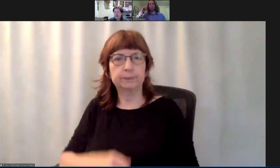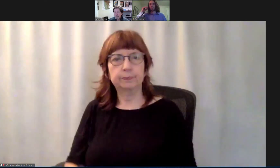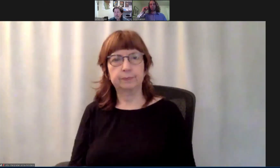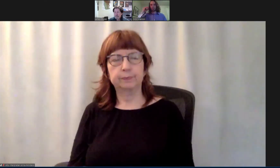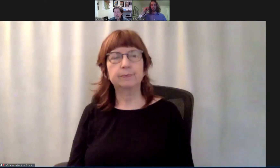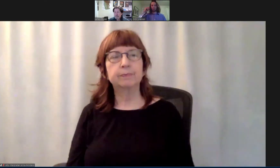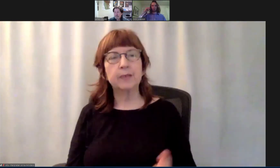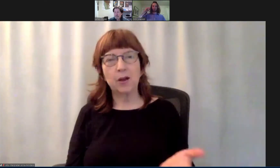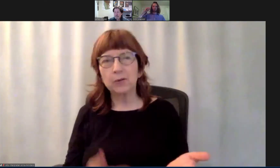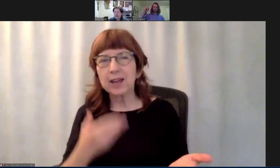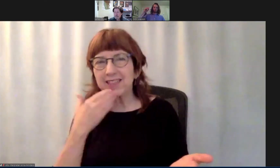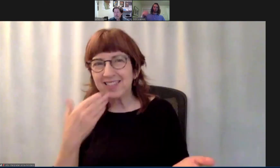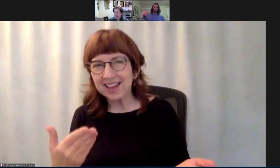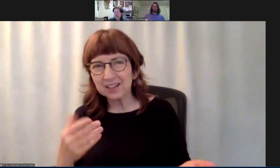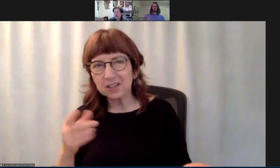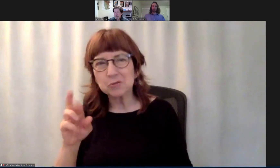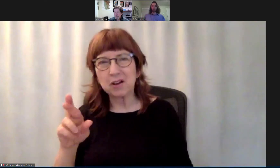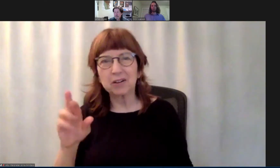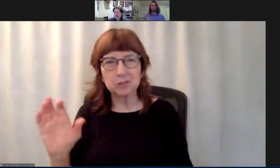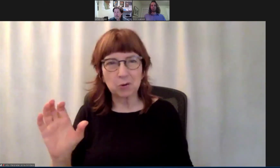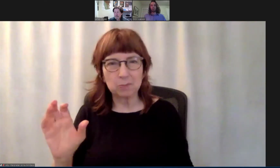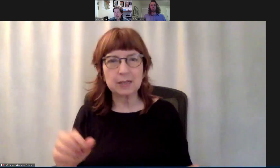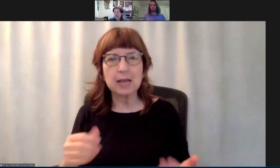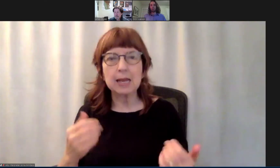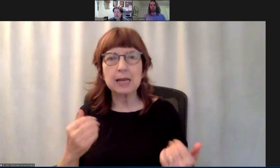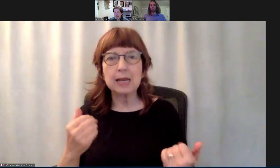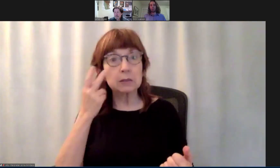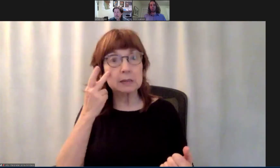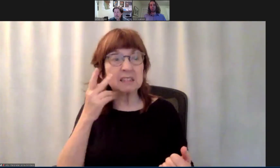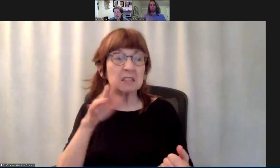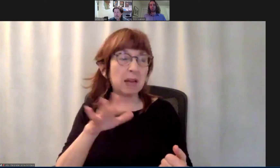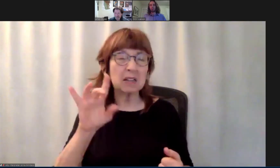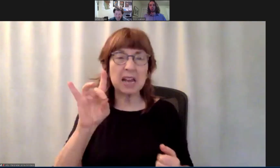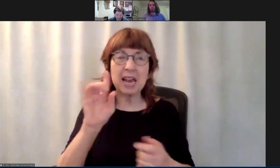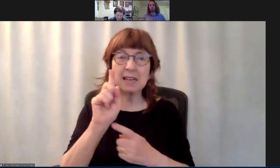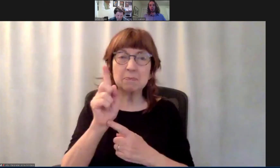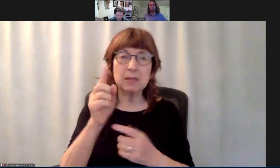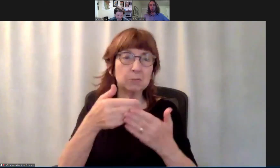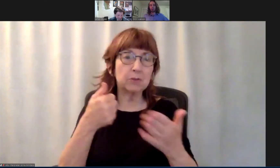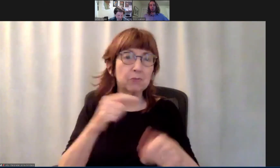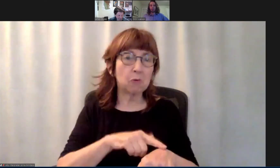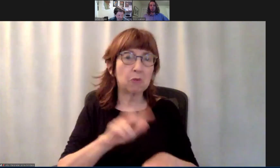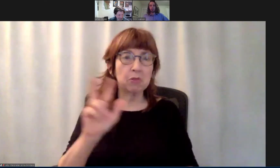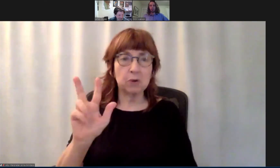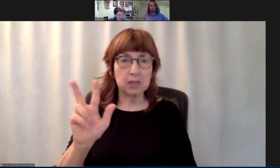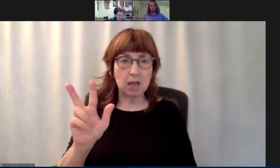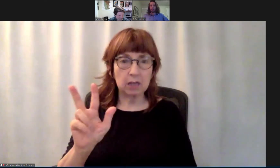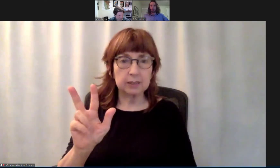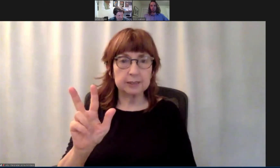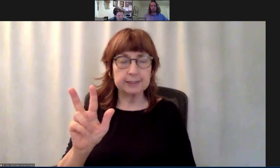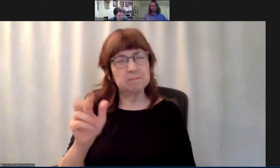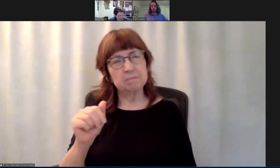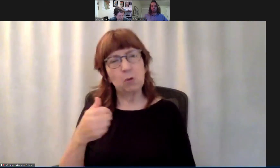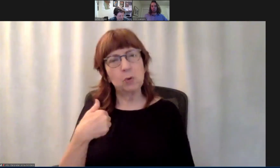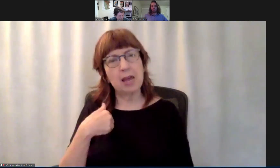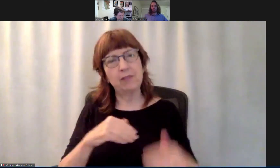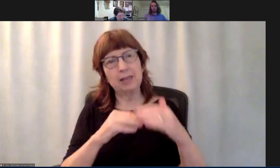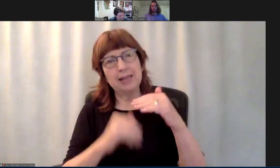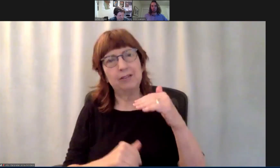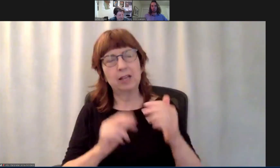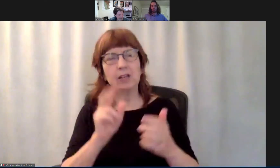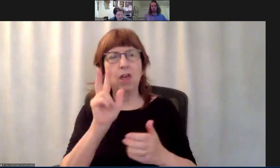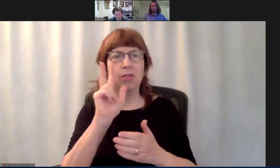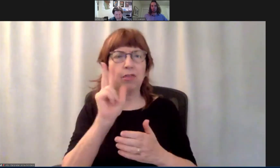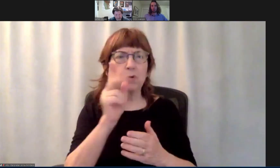All right, thank you, Dr. Coren. And let's see, given it's about 8 minutes to 3 o'clock, that would give us less than 3 minutes